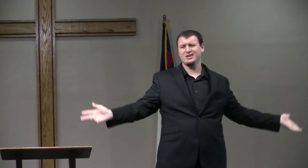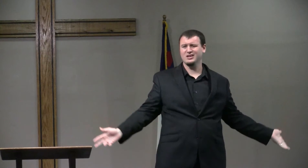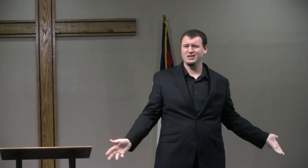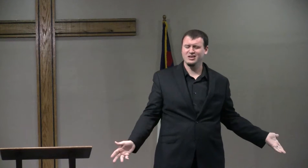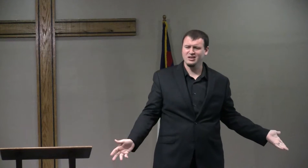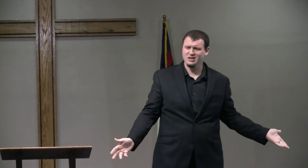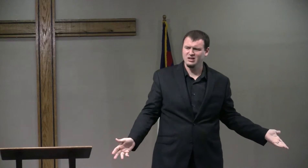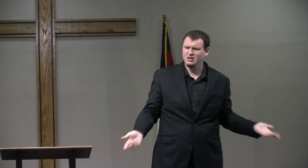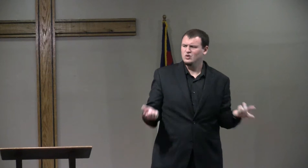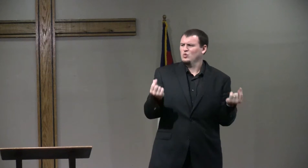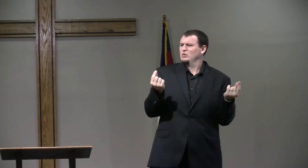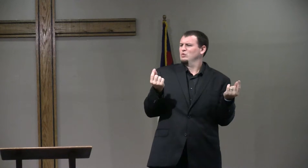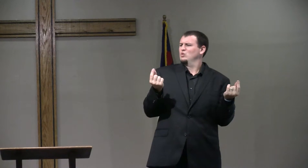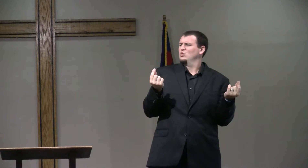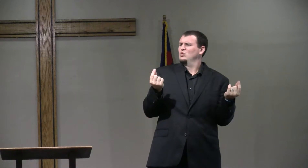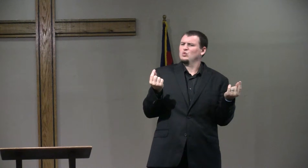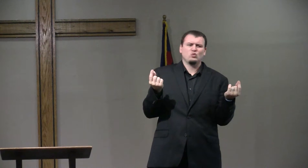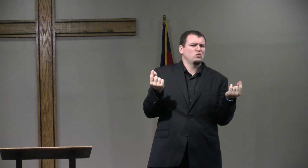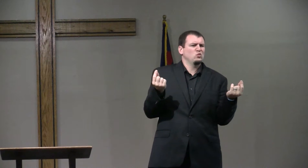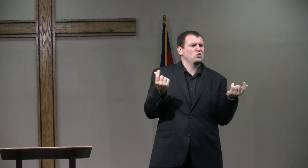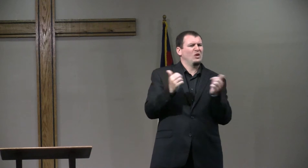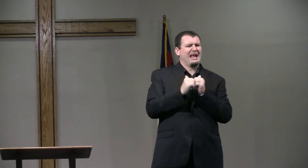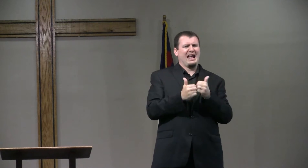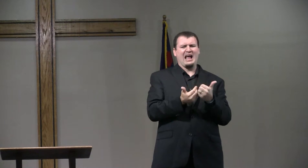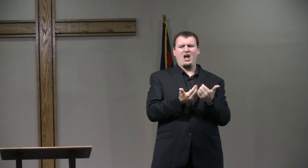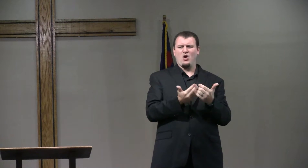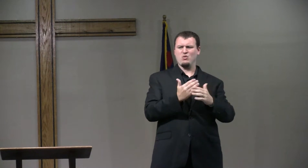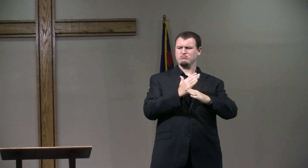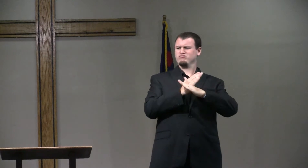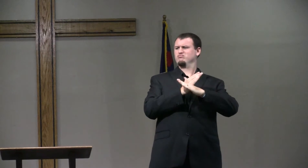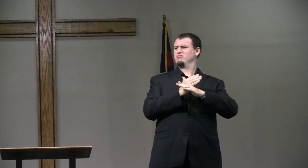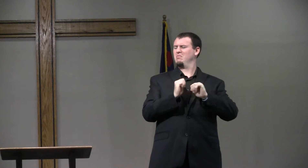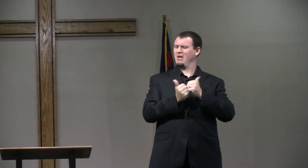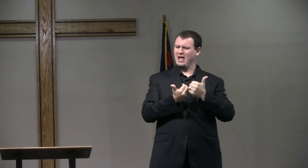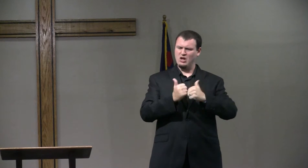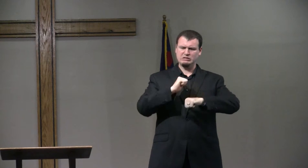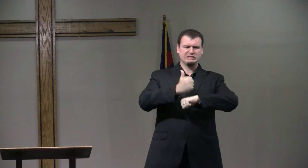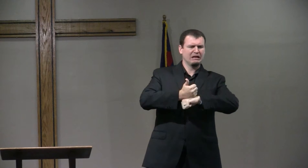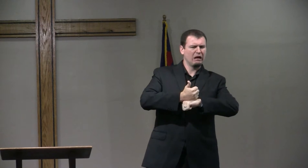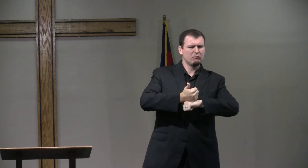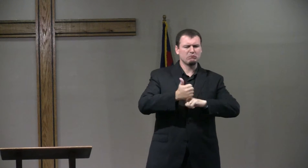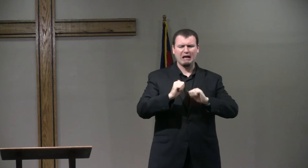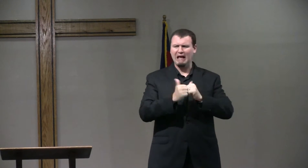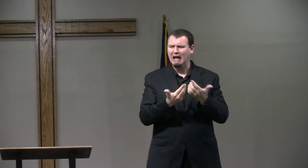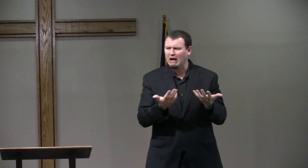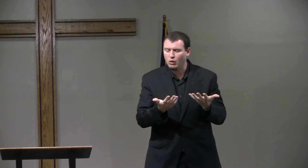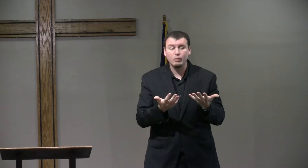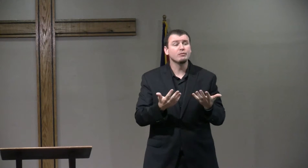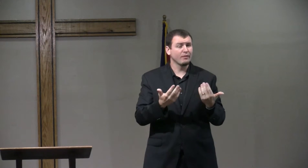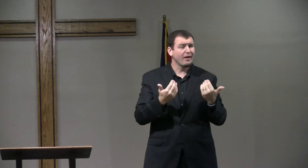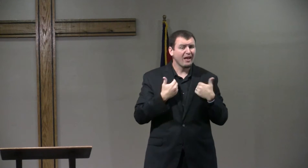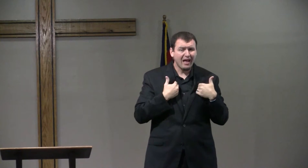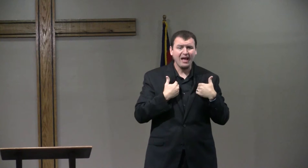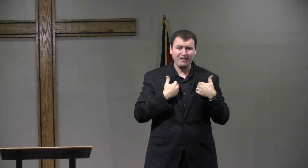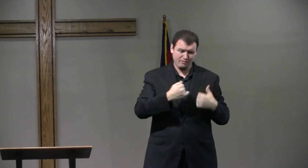whatever. But now we just have the internet. It's just there. It's ready. It's easy to get to. So how do we set up our